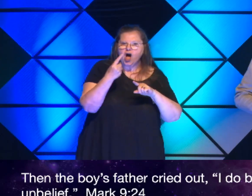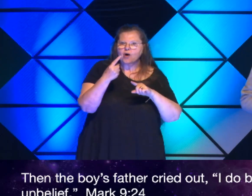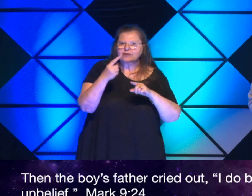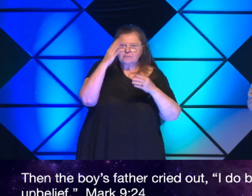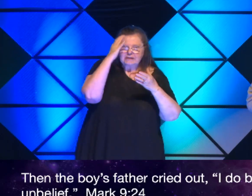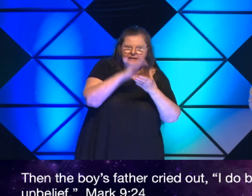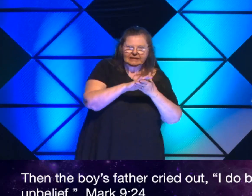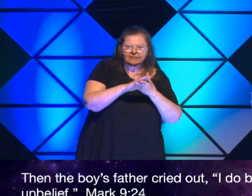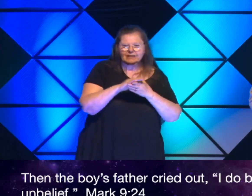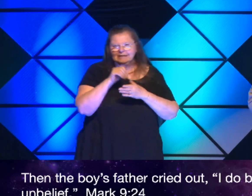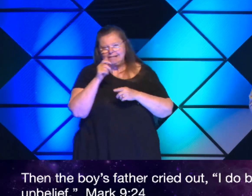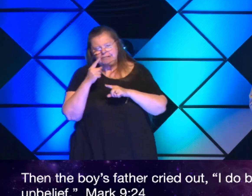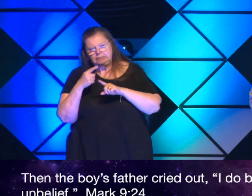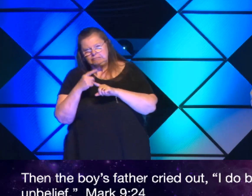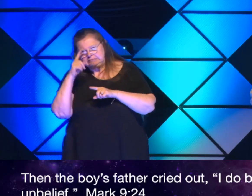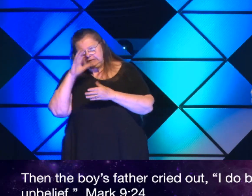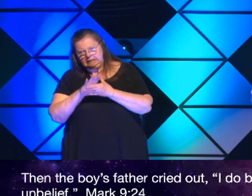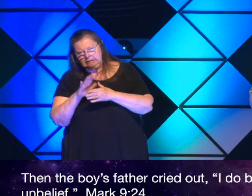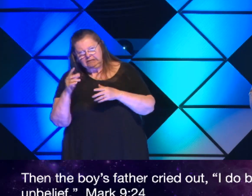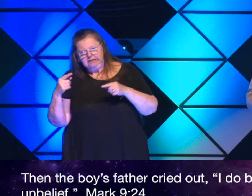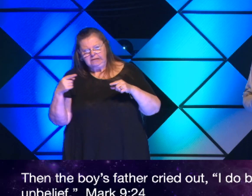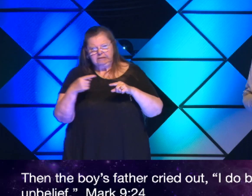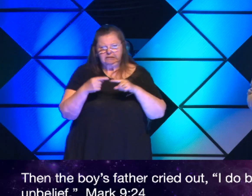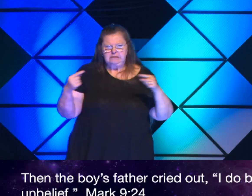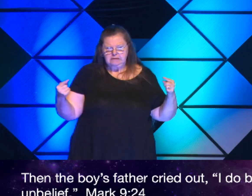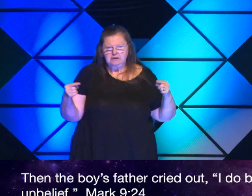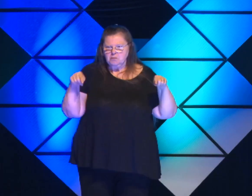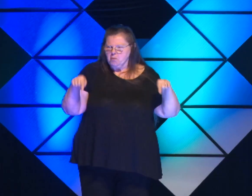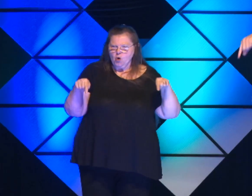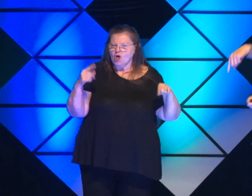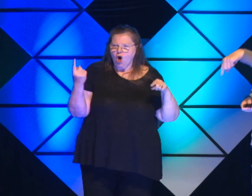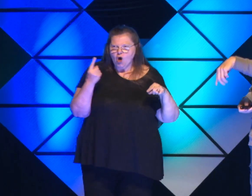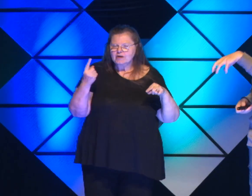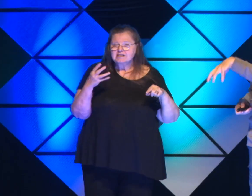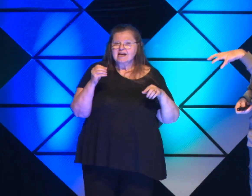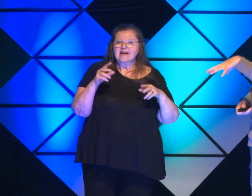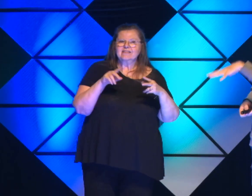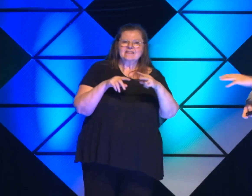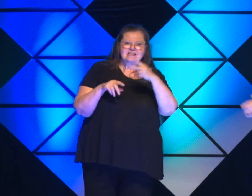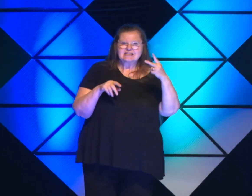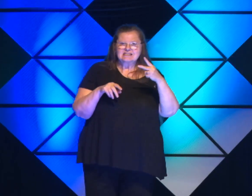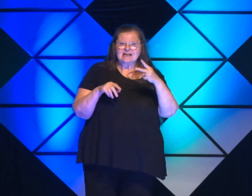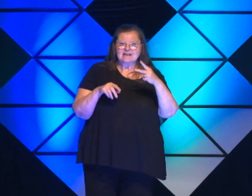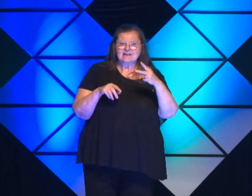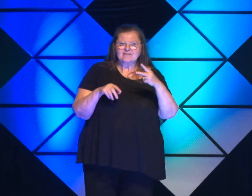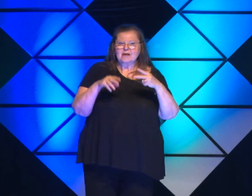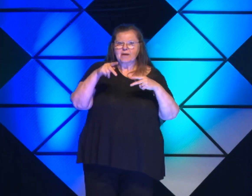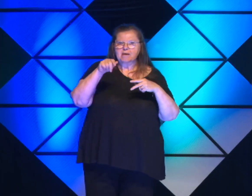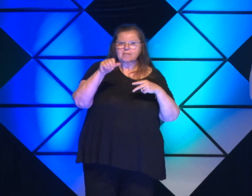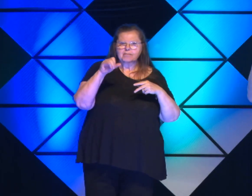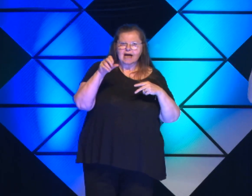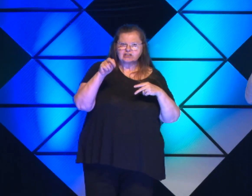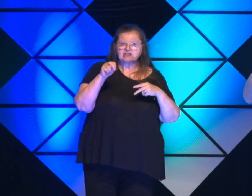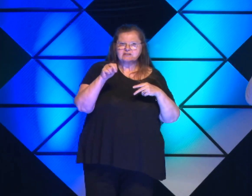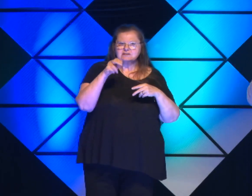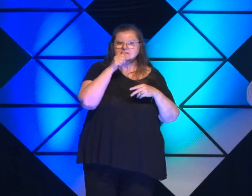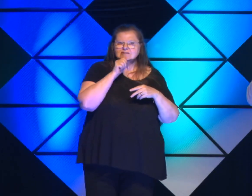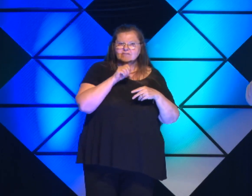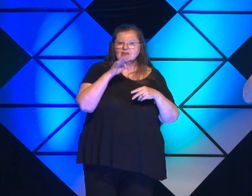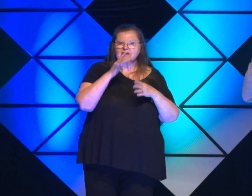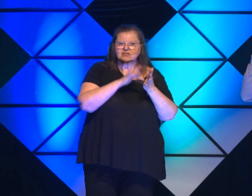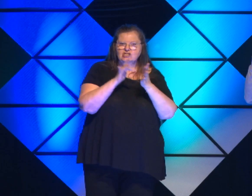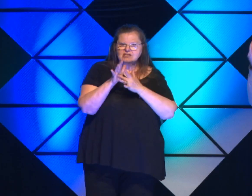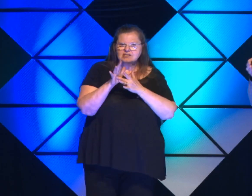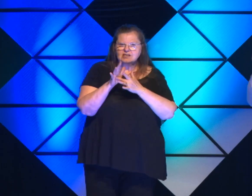unbelief. And then this story is immediately followed by a second prediction of the passion and suffering of Jesus. Mark is no